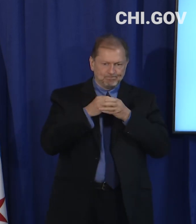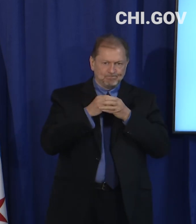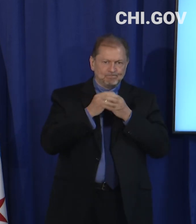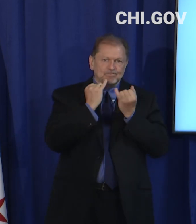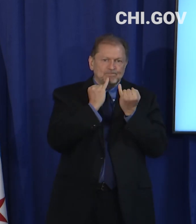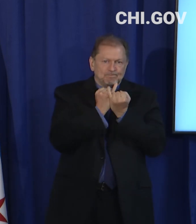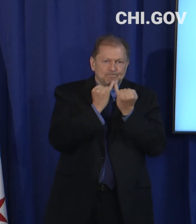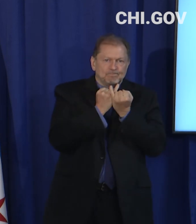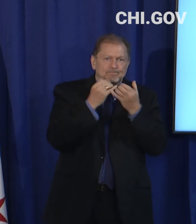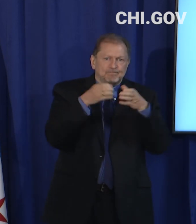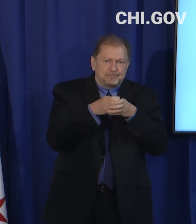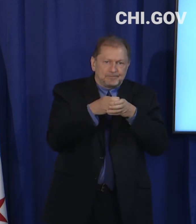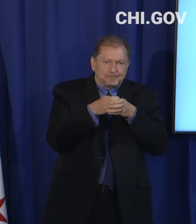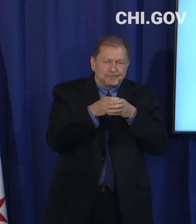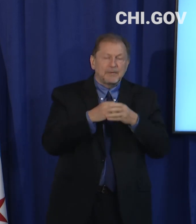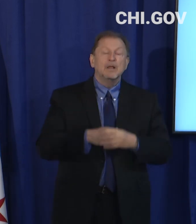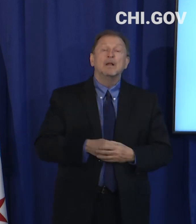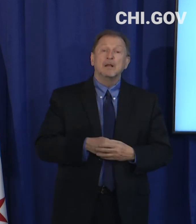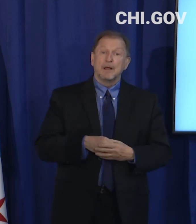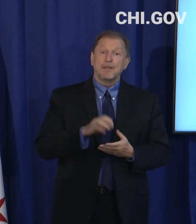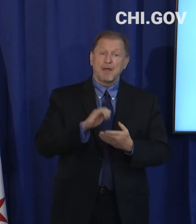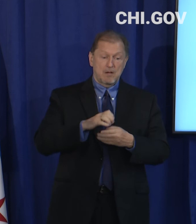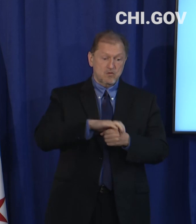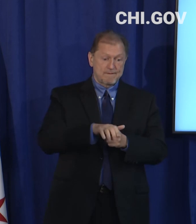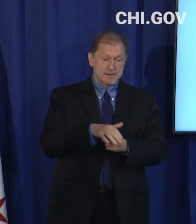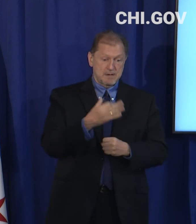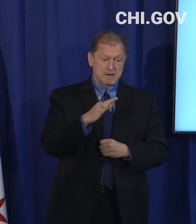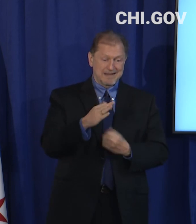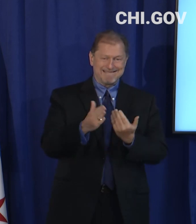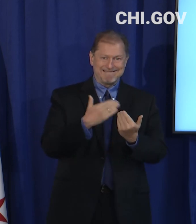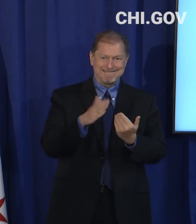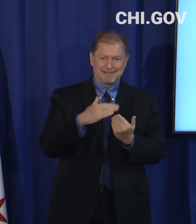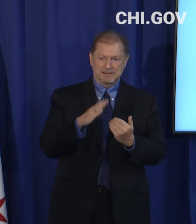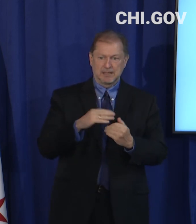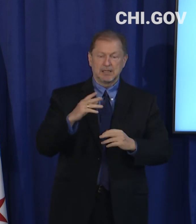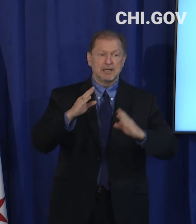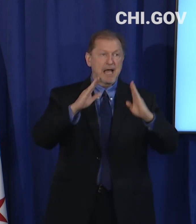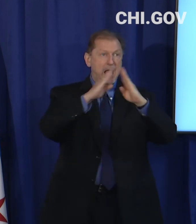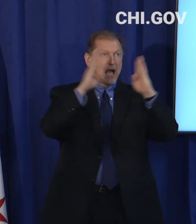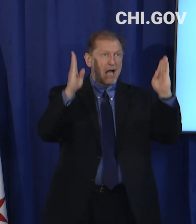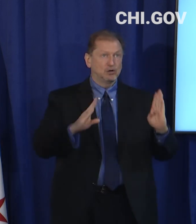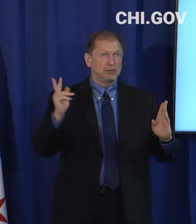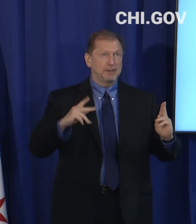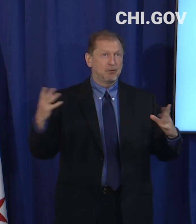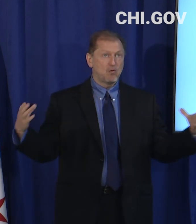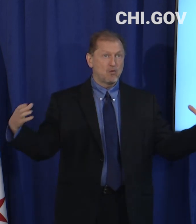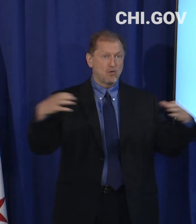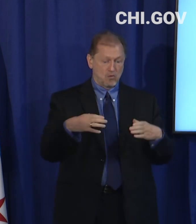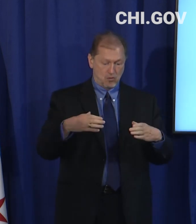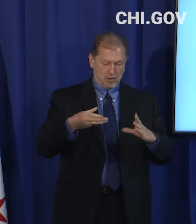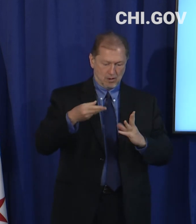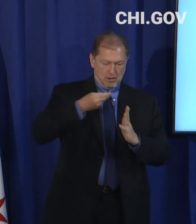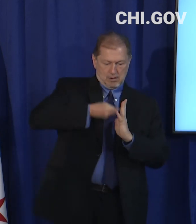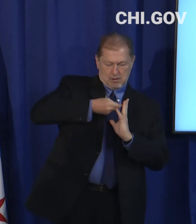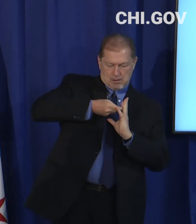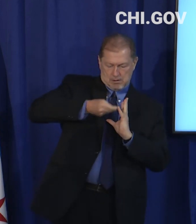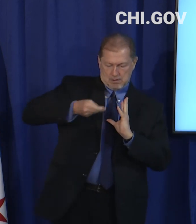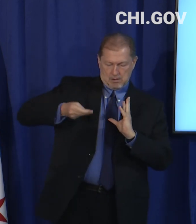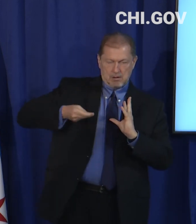spread by people being close together in enclosed spaces. So